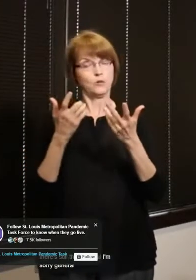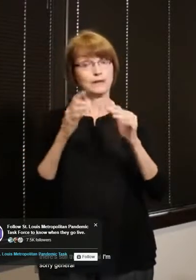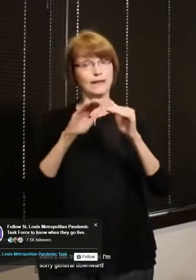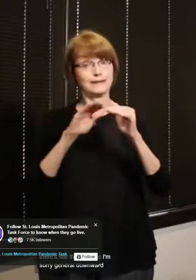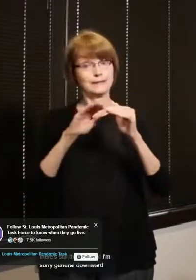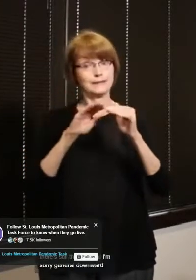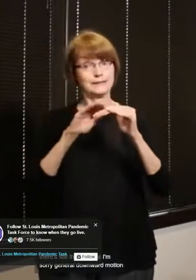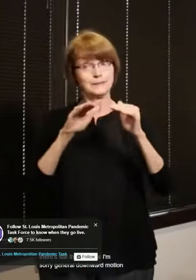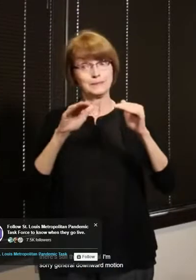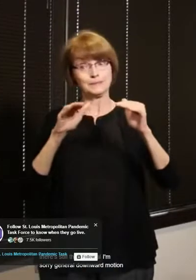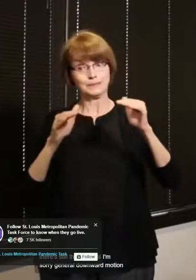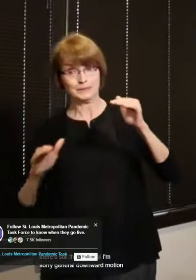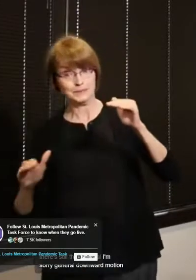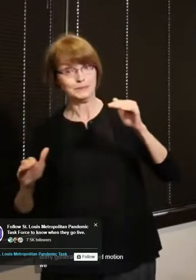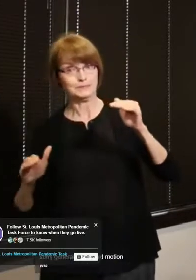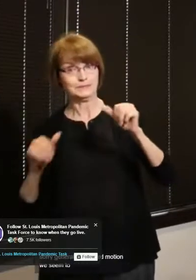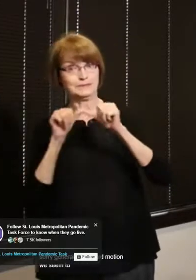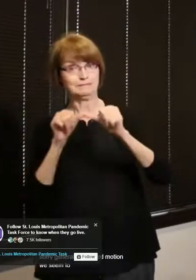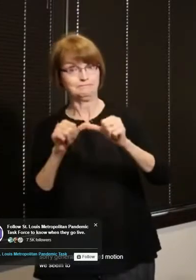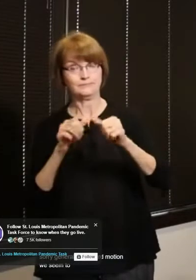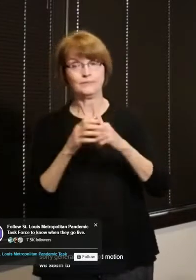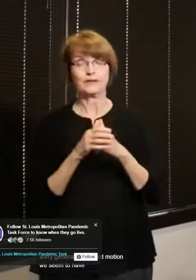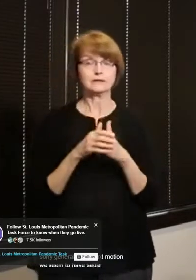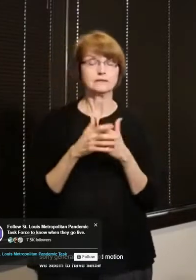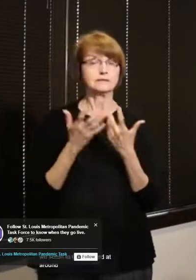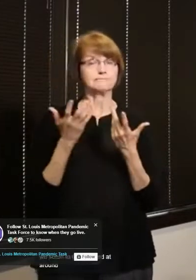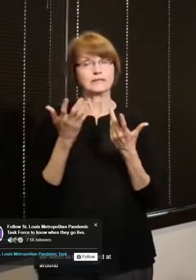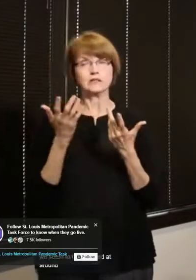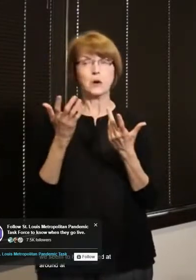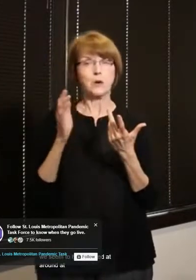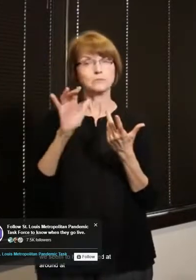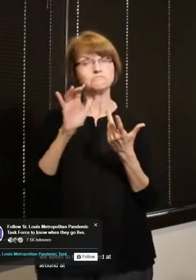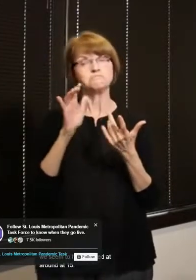downward motion. We seem to have settled at around a